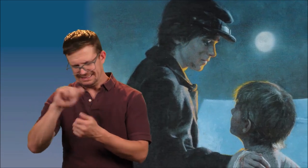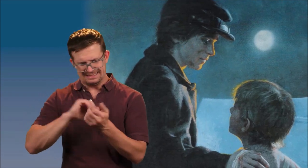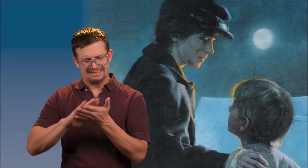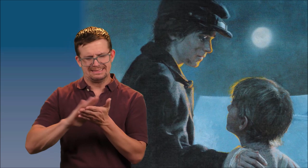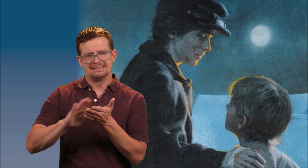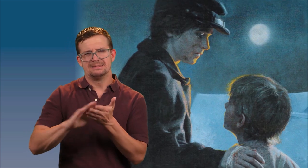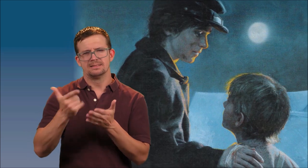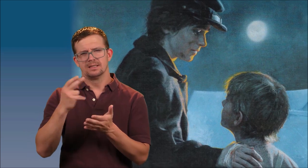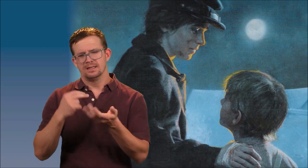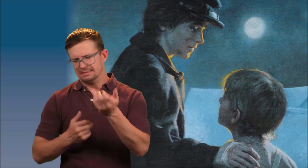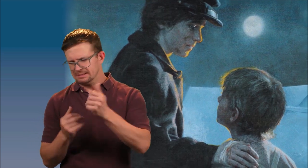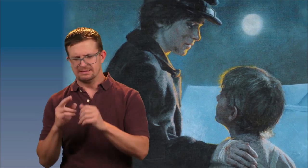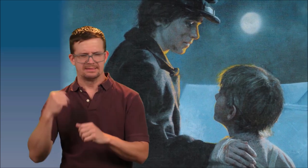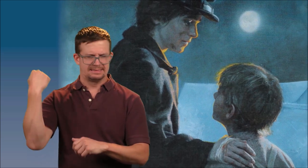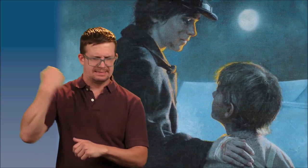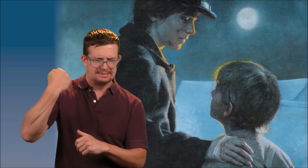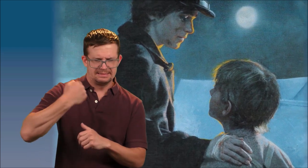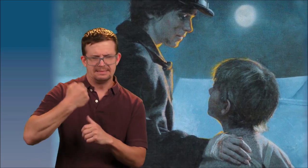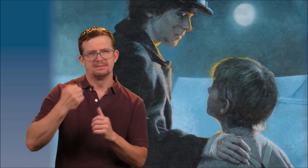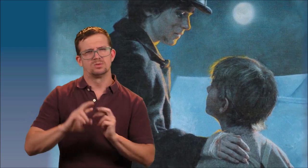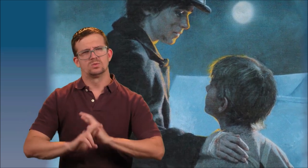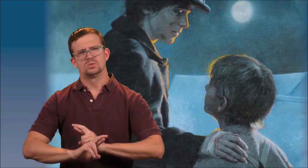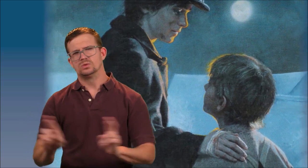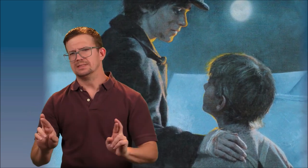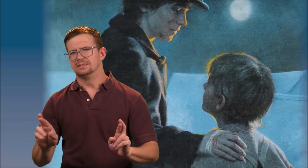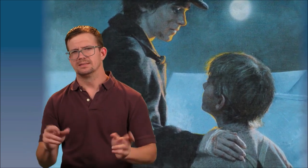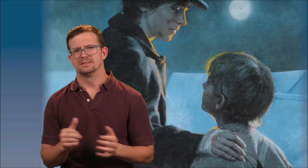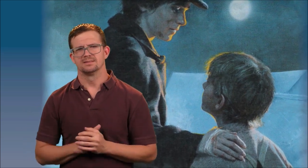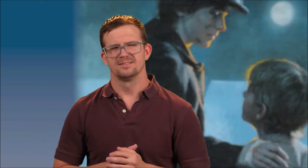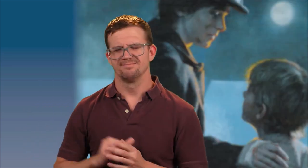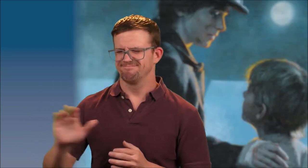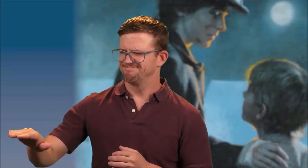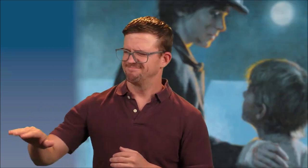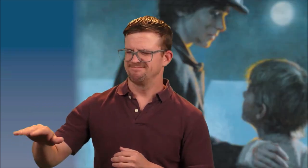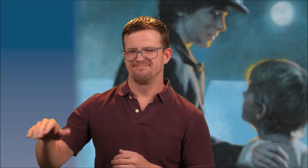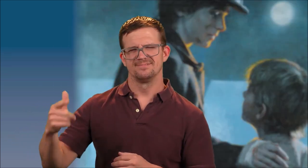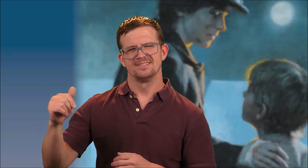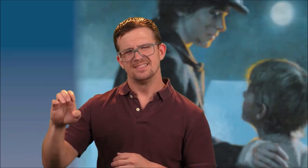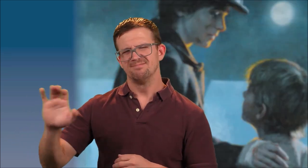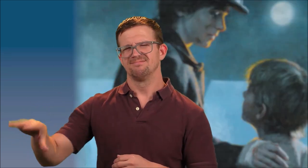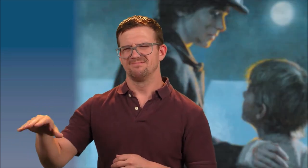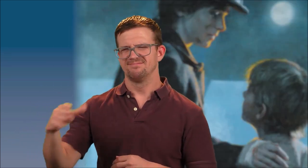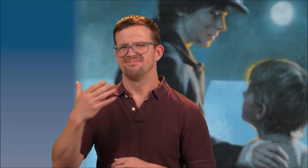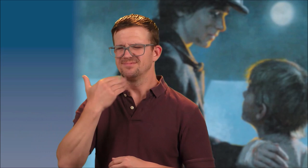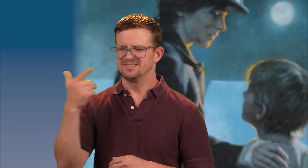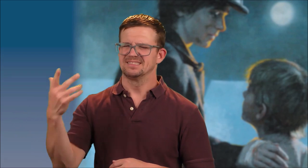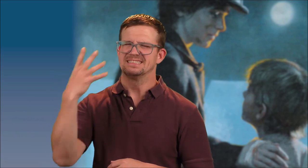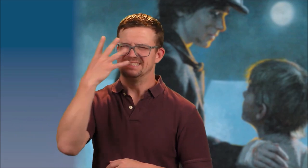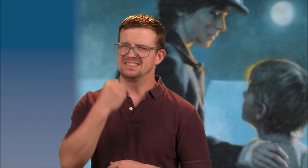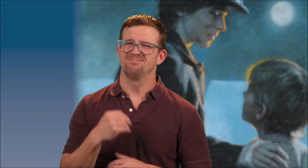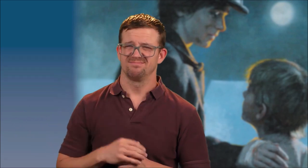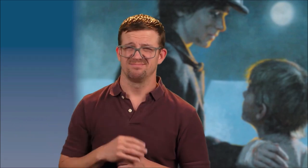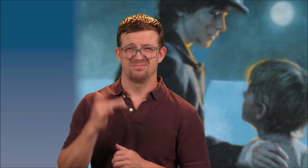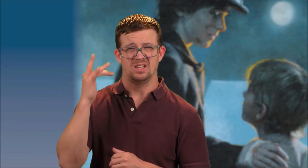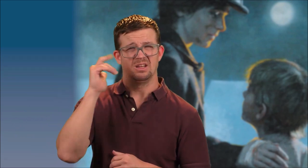Davy stood, anxious to clean and reload his rifle, then paused. Get some sleep, little